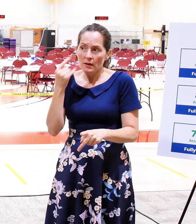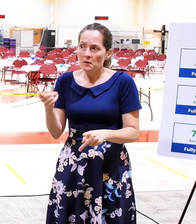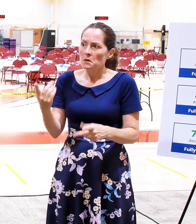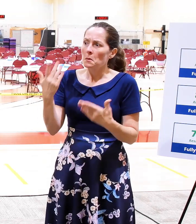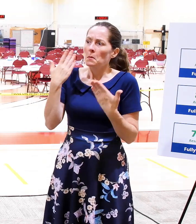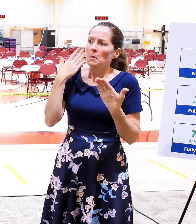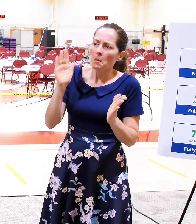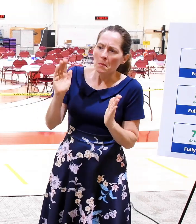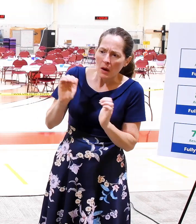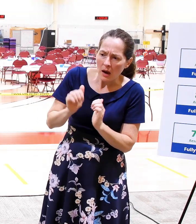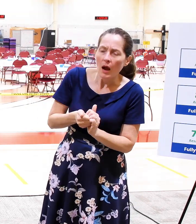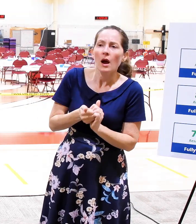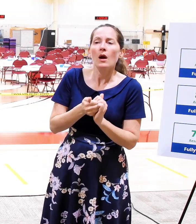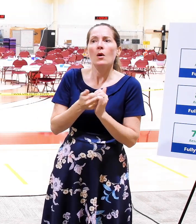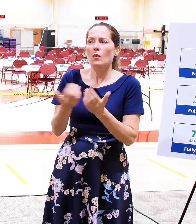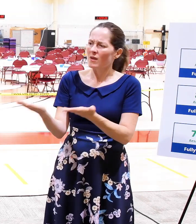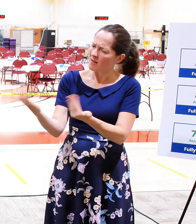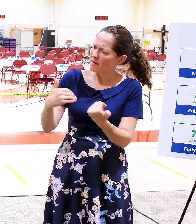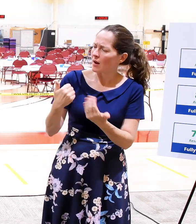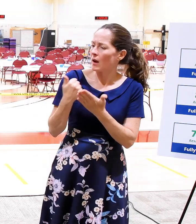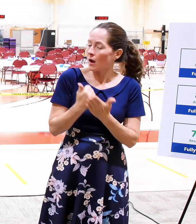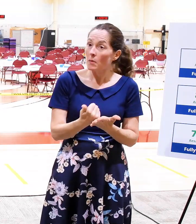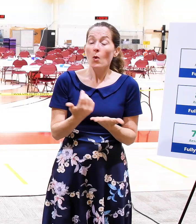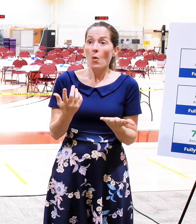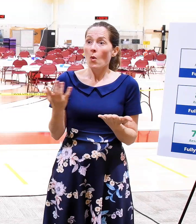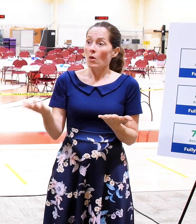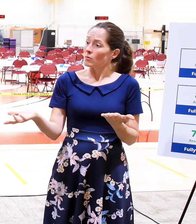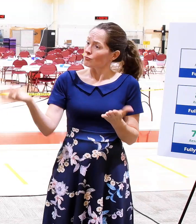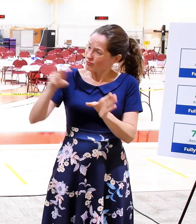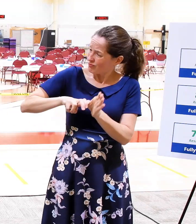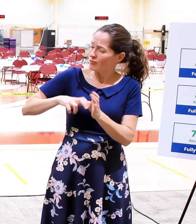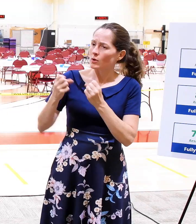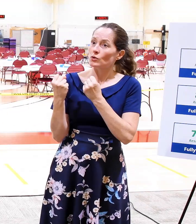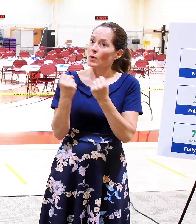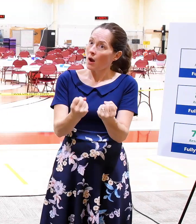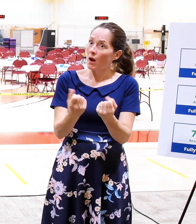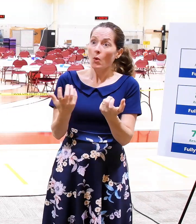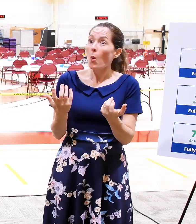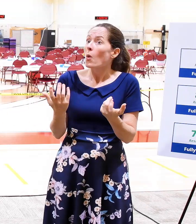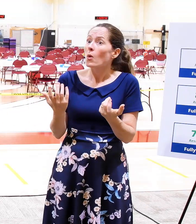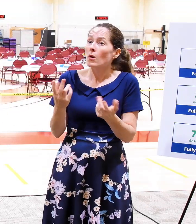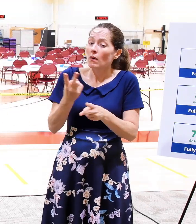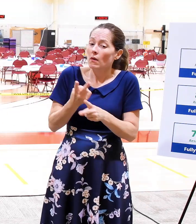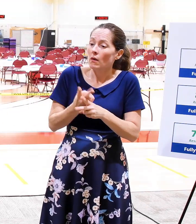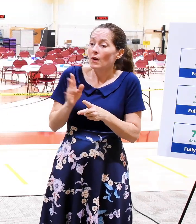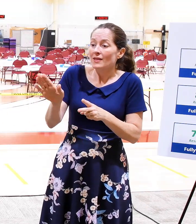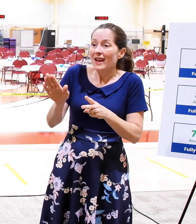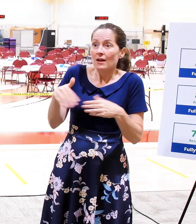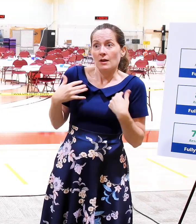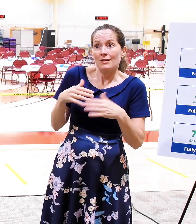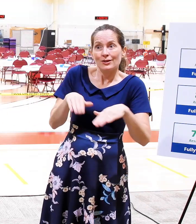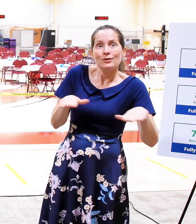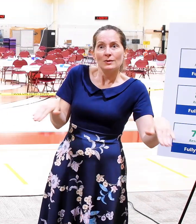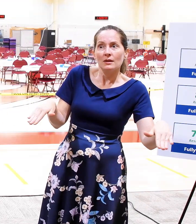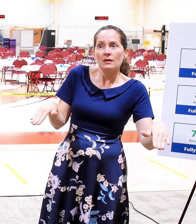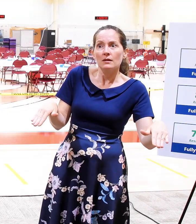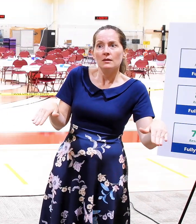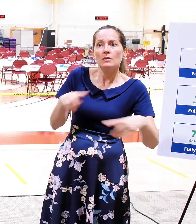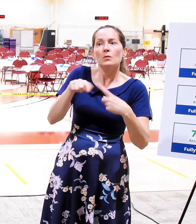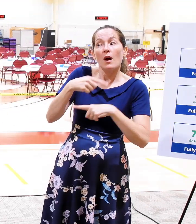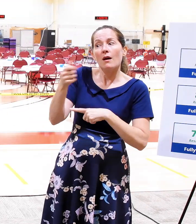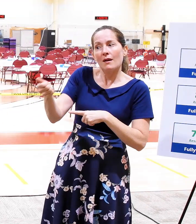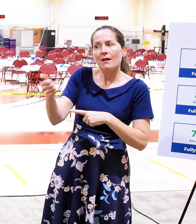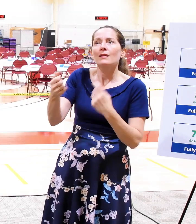to a clinic or watch their very young children. Let's support one another as we get